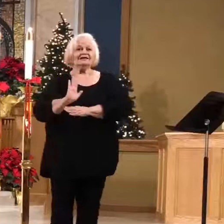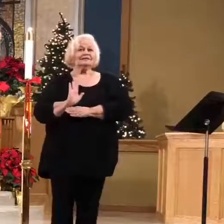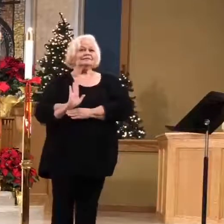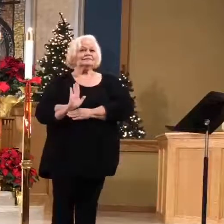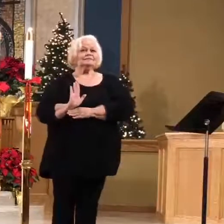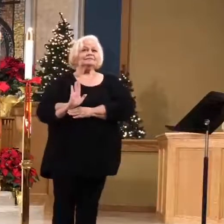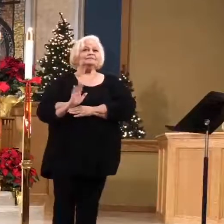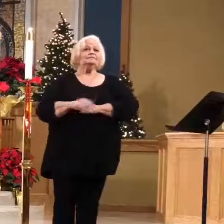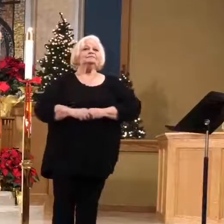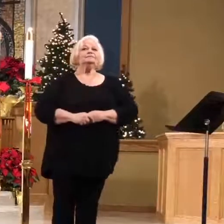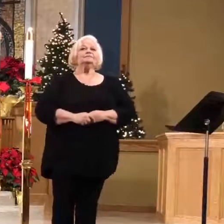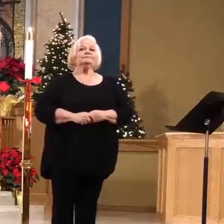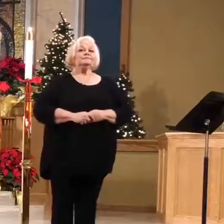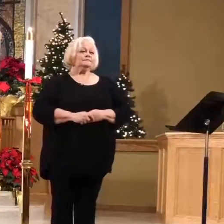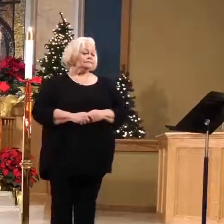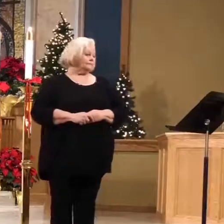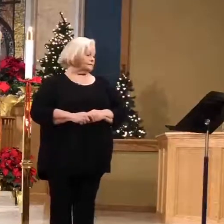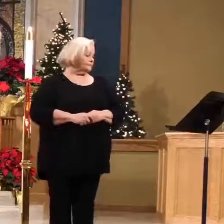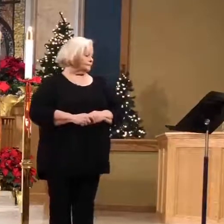Amen.